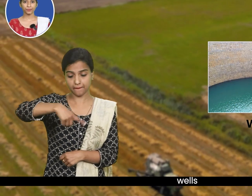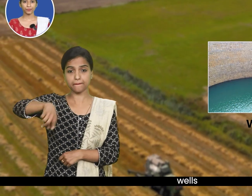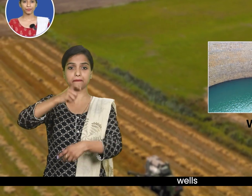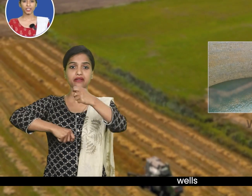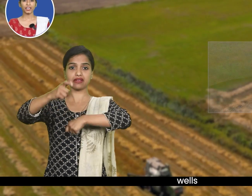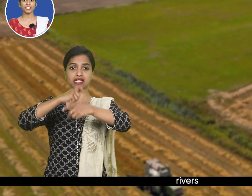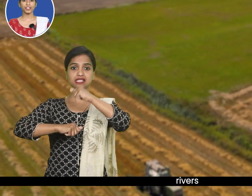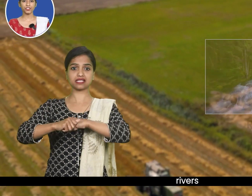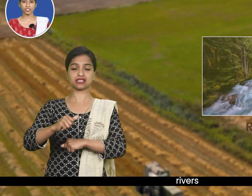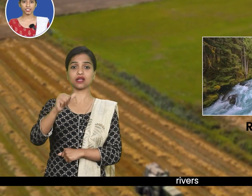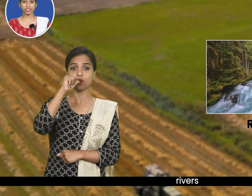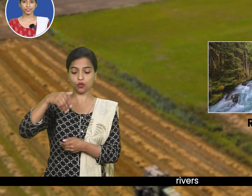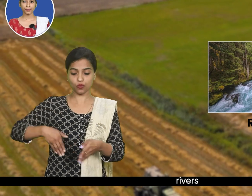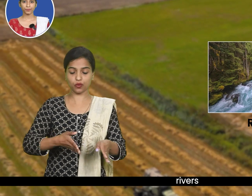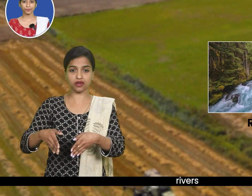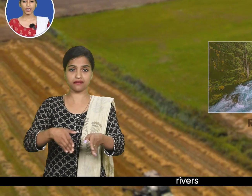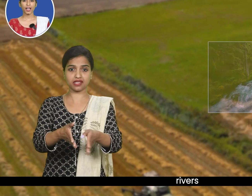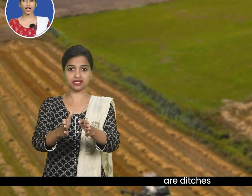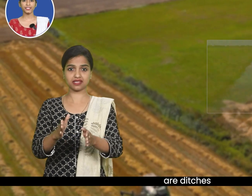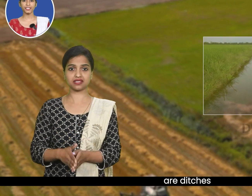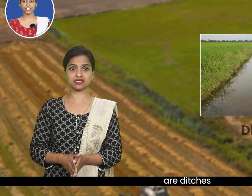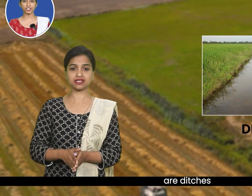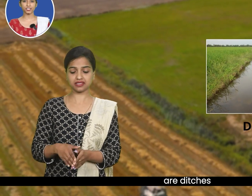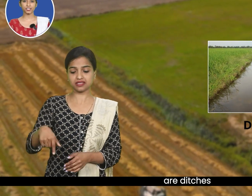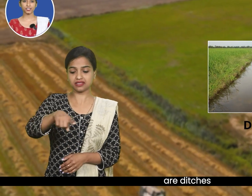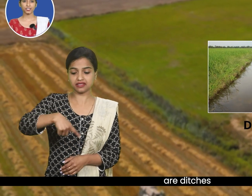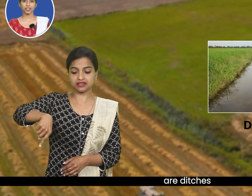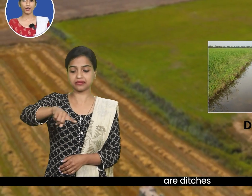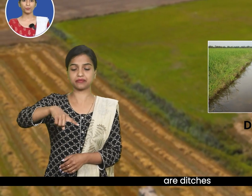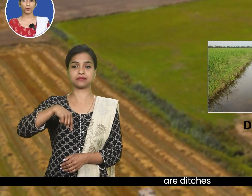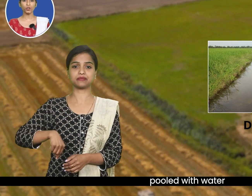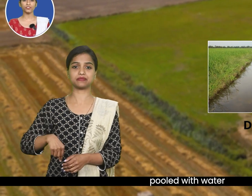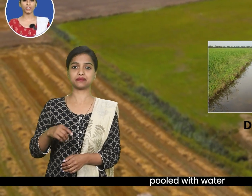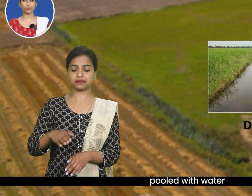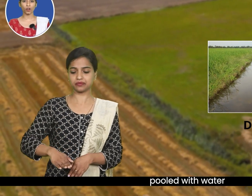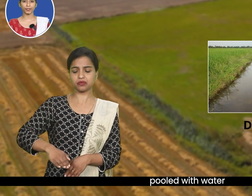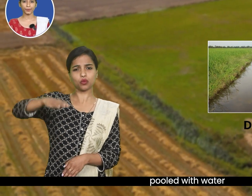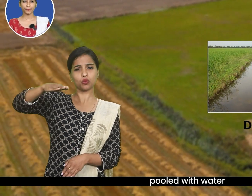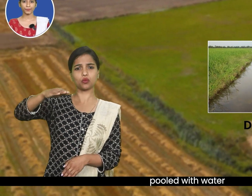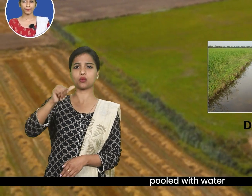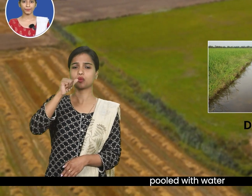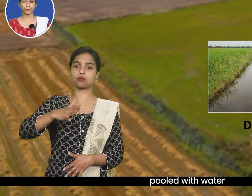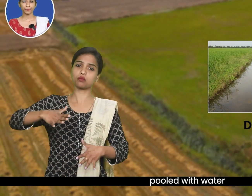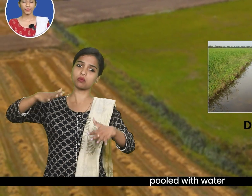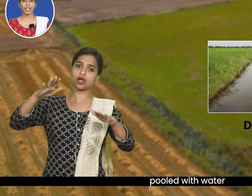wells, rivers are ditches pooled with water.